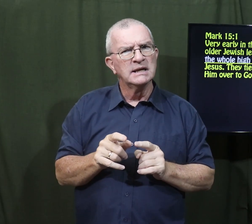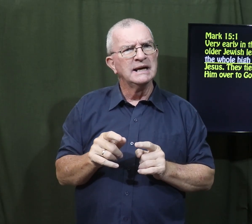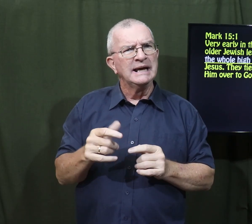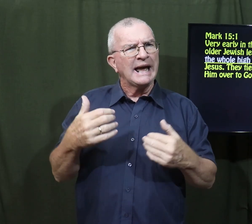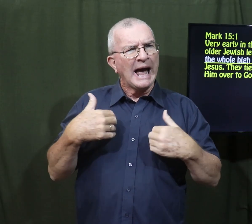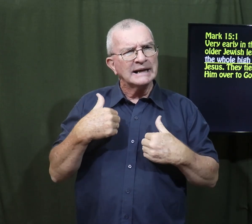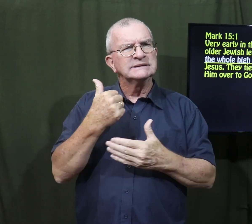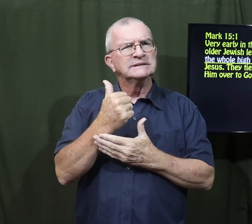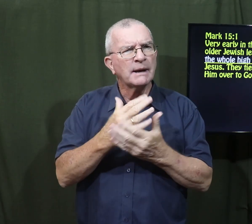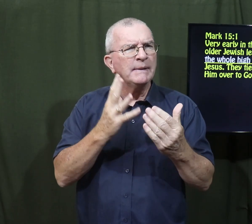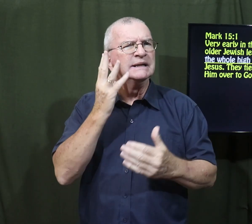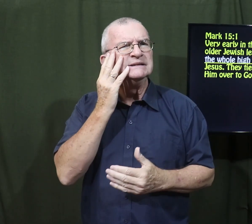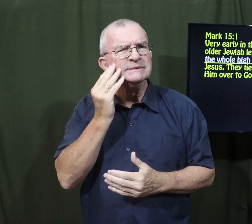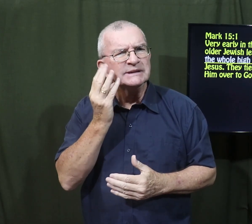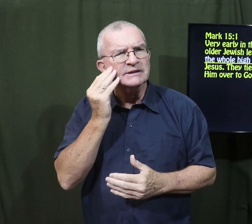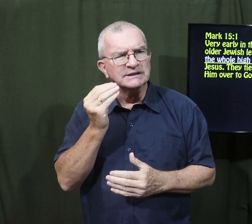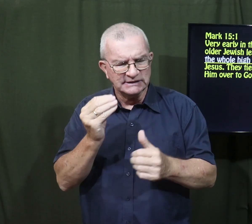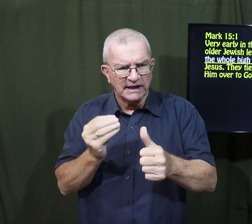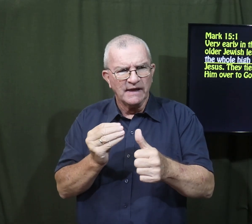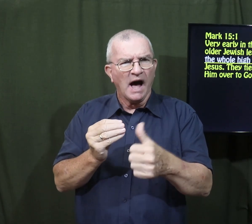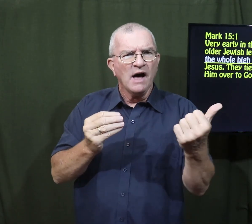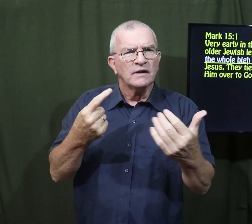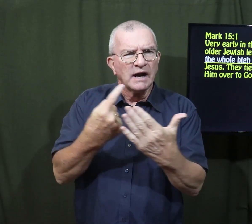So he wasn't that good of a person, but